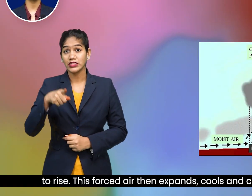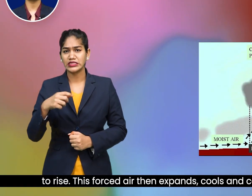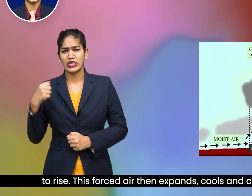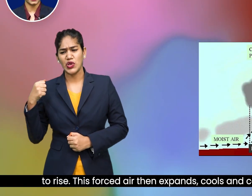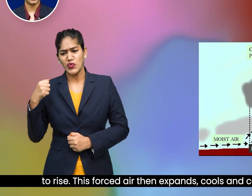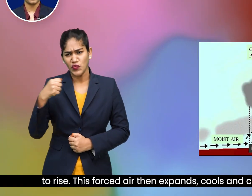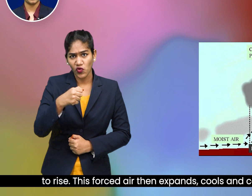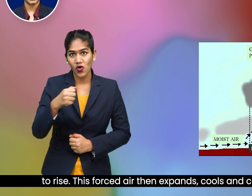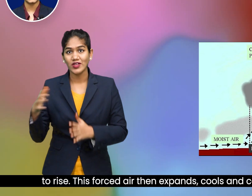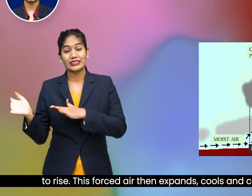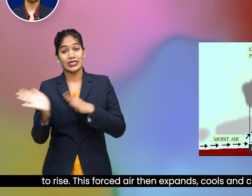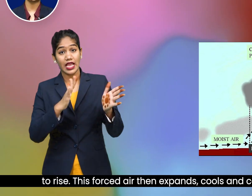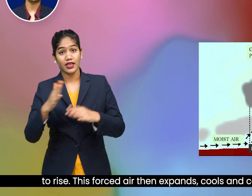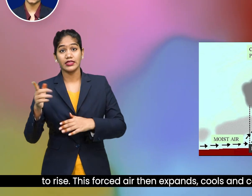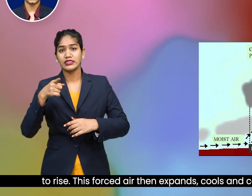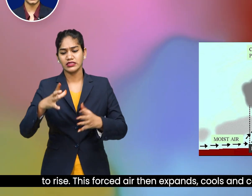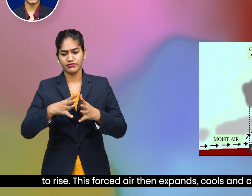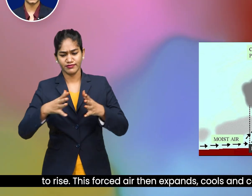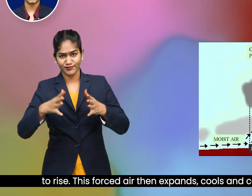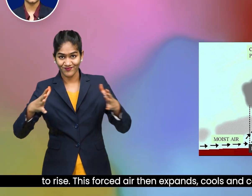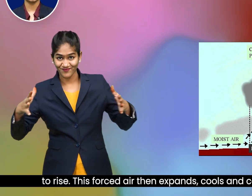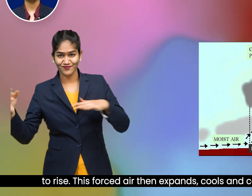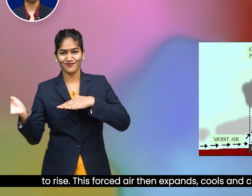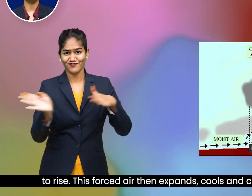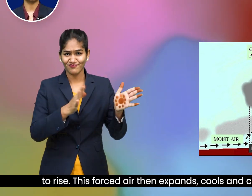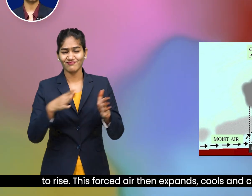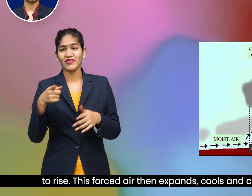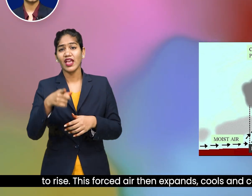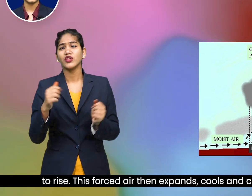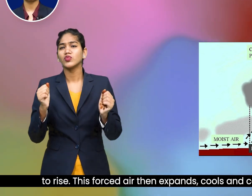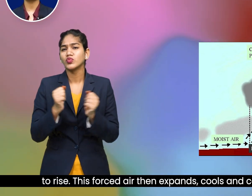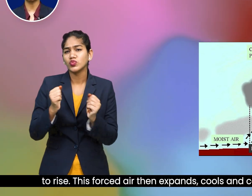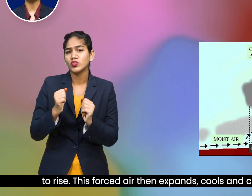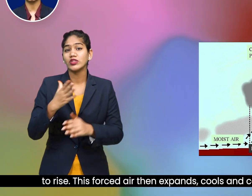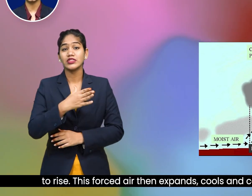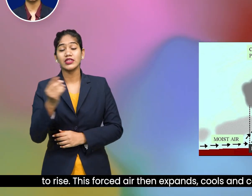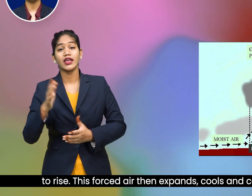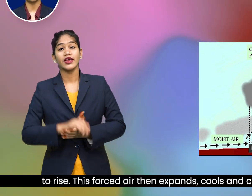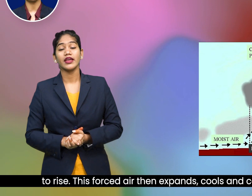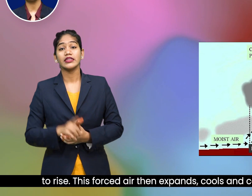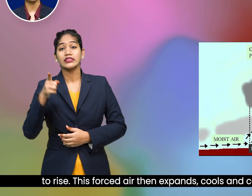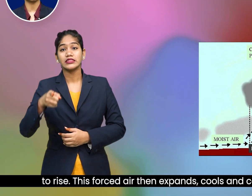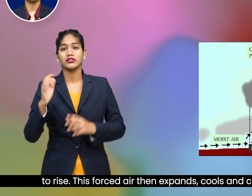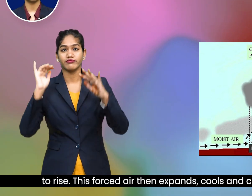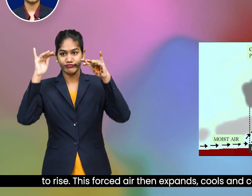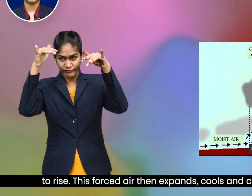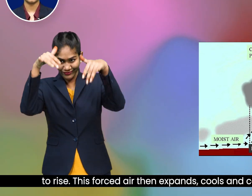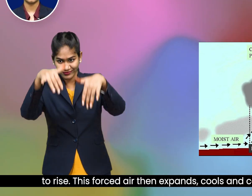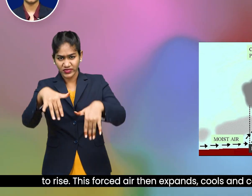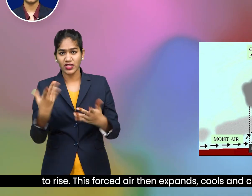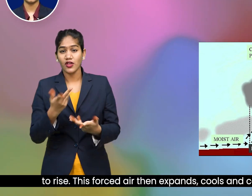This forced air then expands, cools, and condenses to form water.